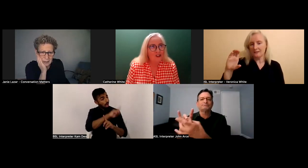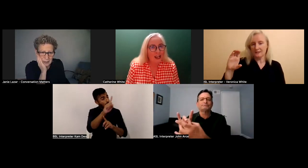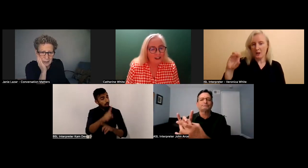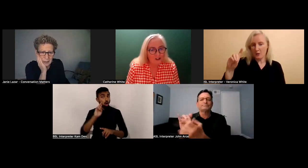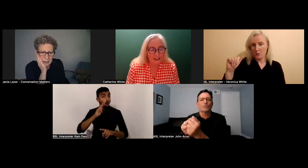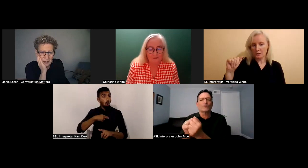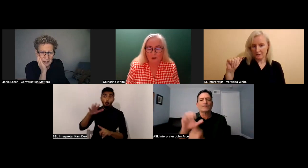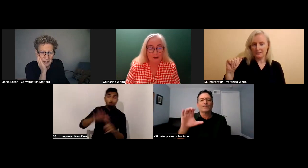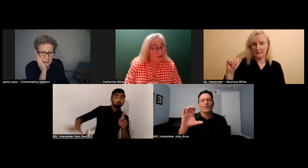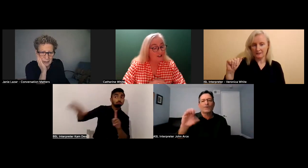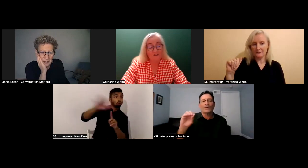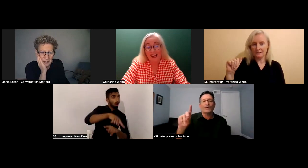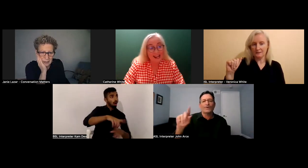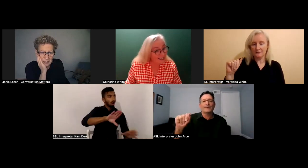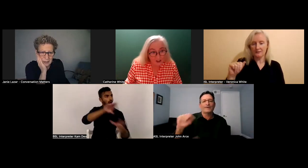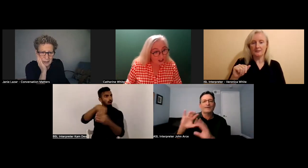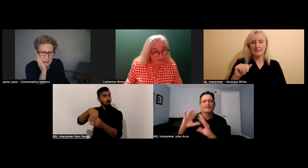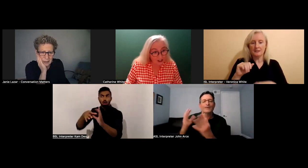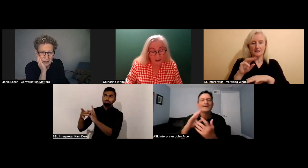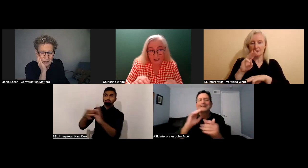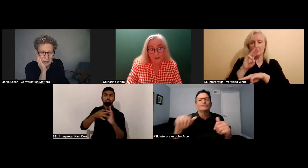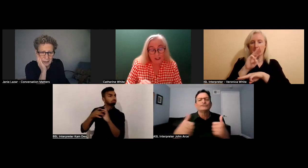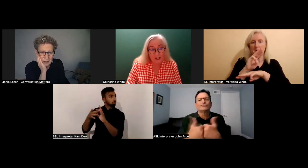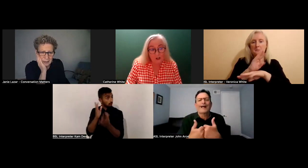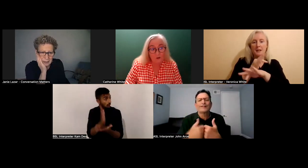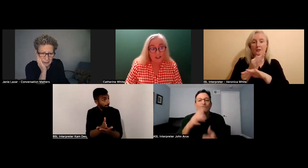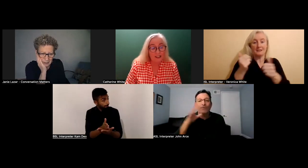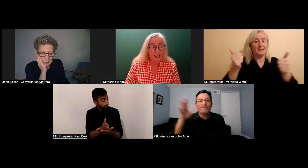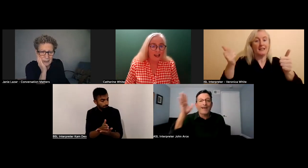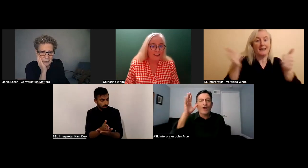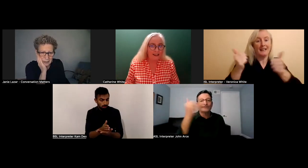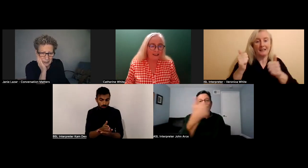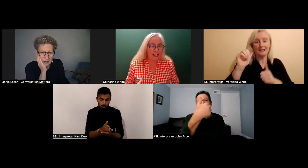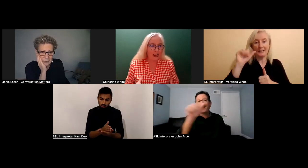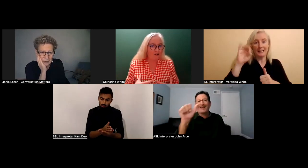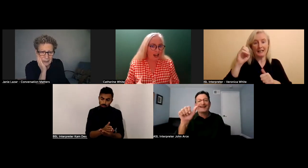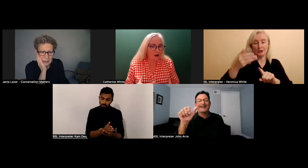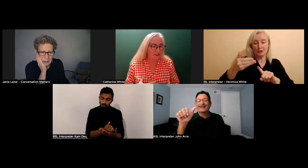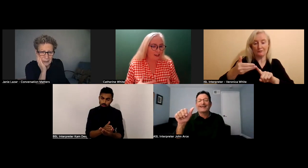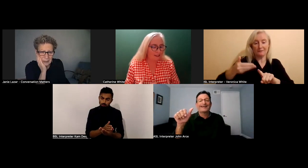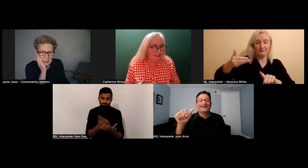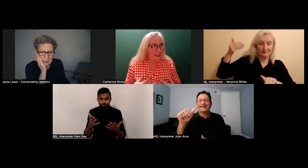very challenging for parents of any generation, including the young ones, that they